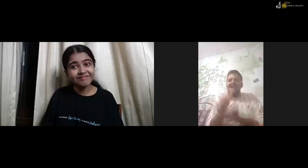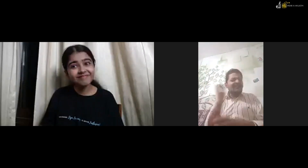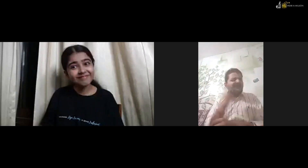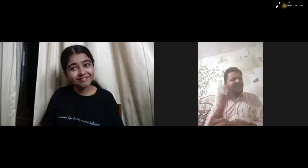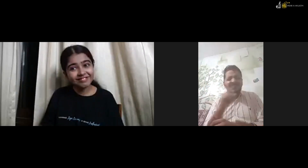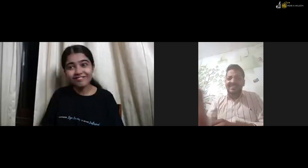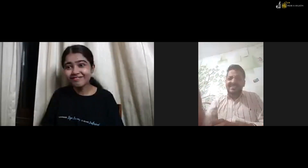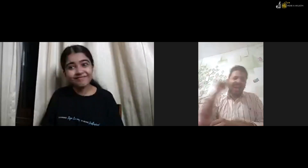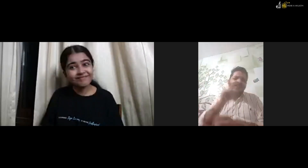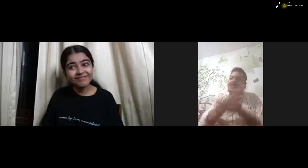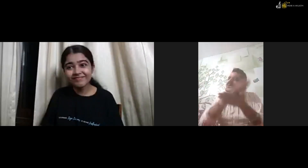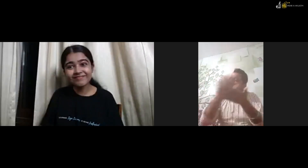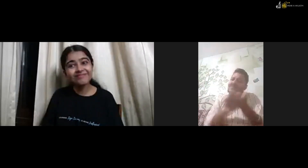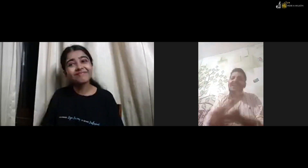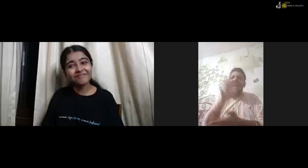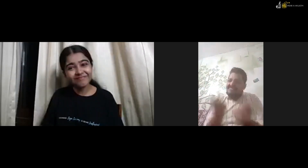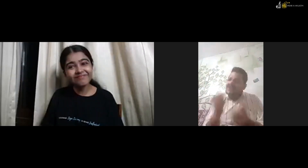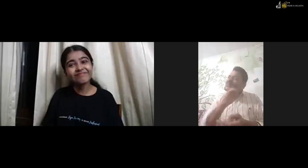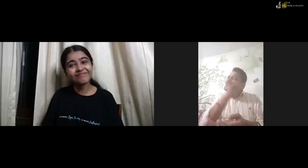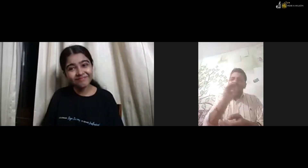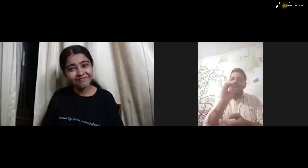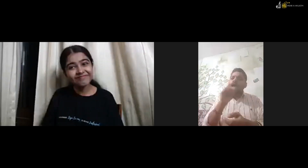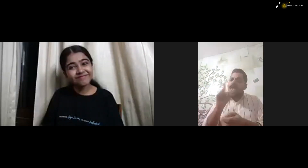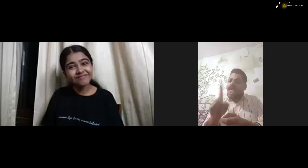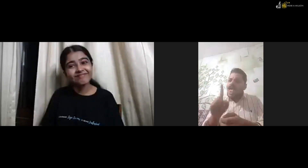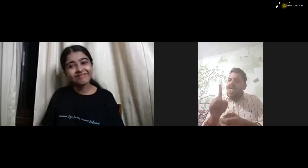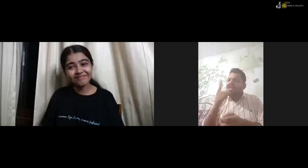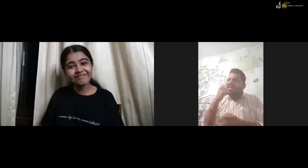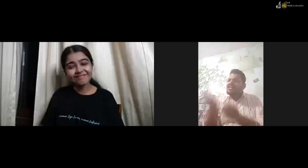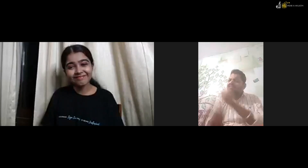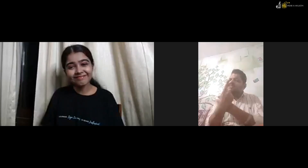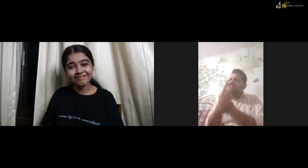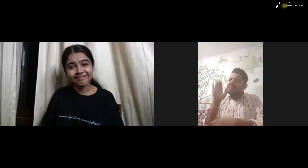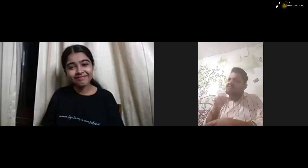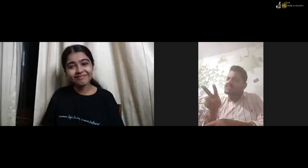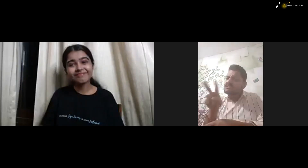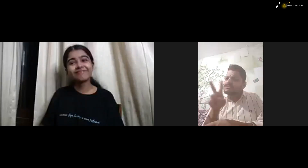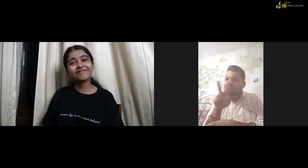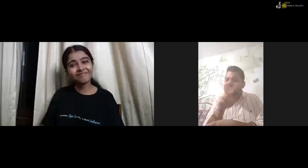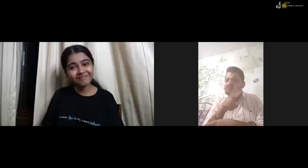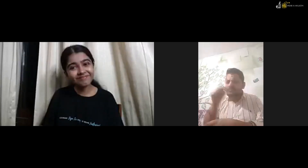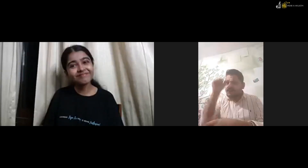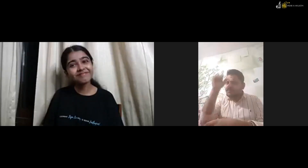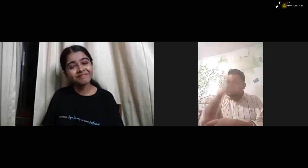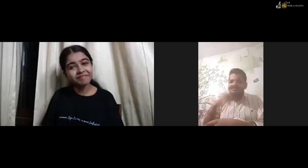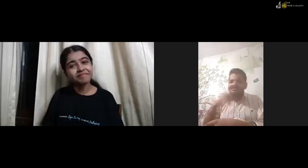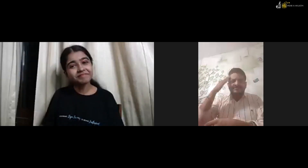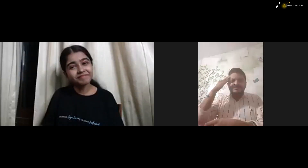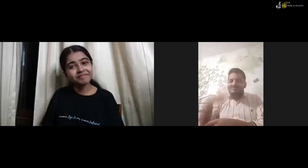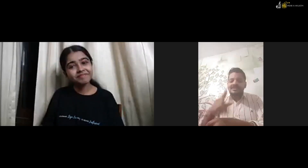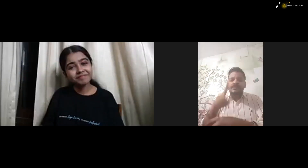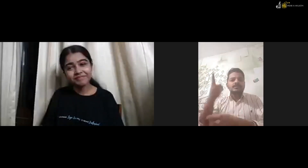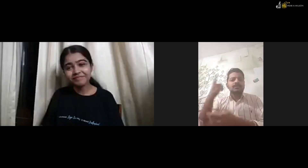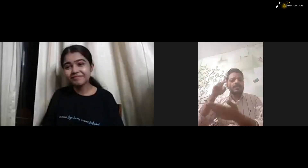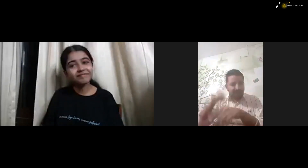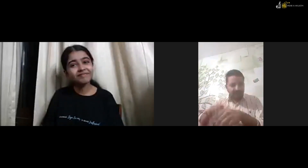also, said I also couldn't believe that that deaf people can do so many things. And I saw that there are